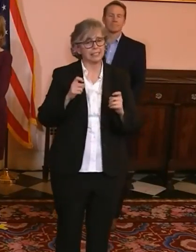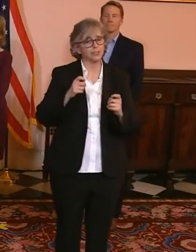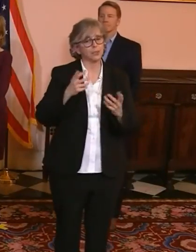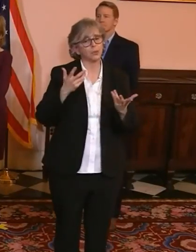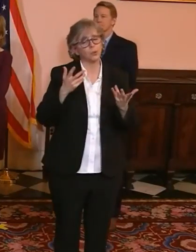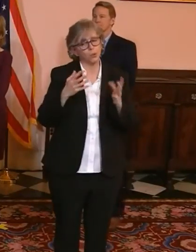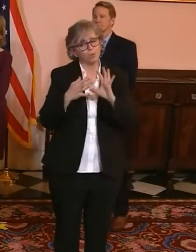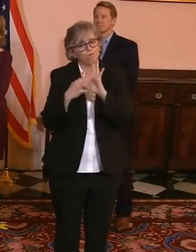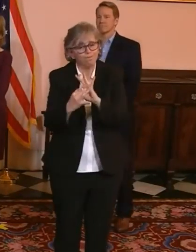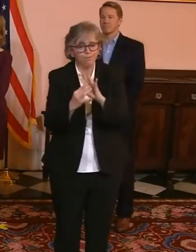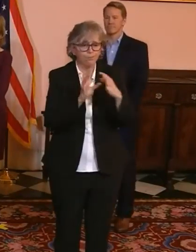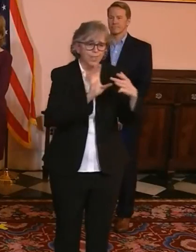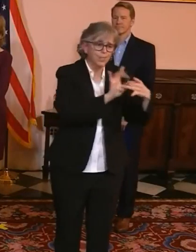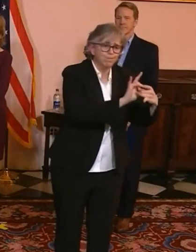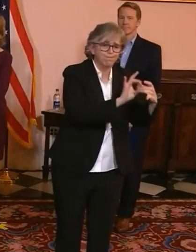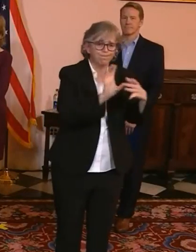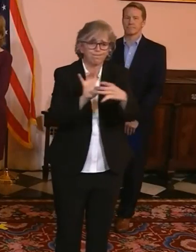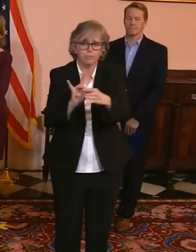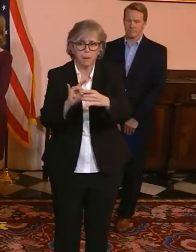physically separated.